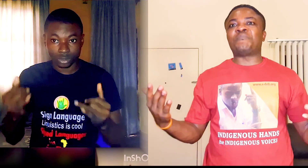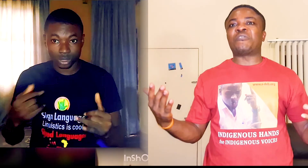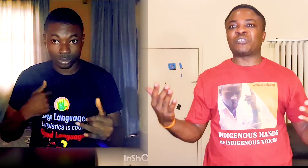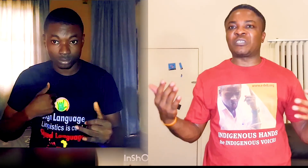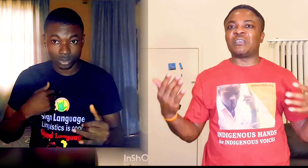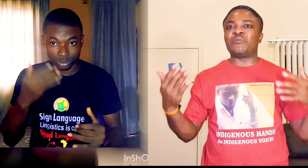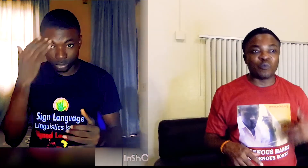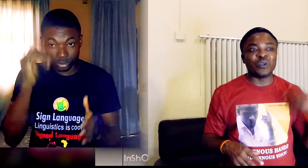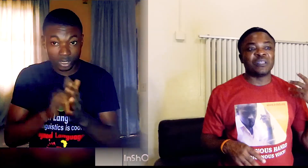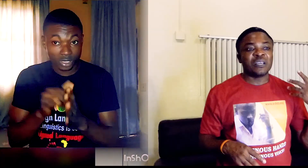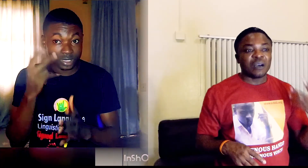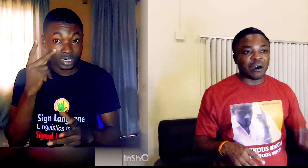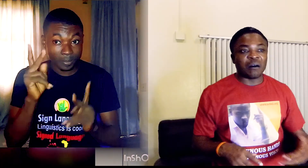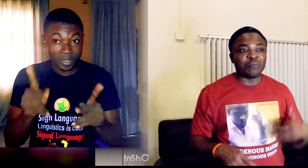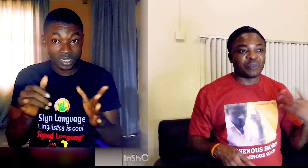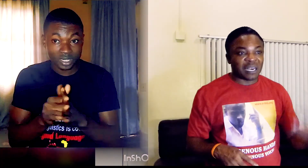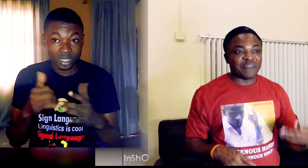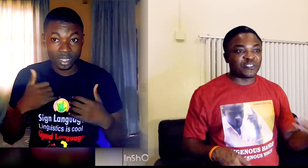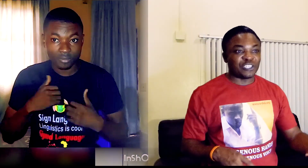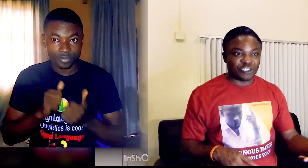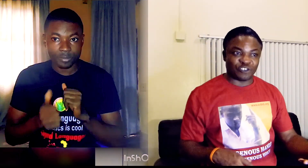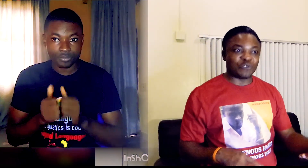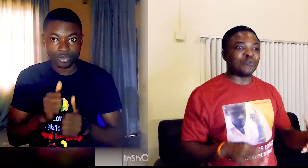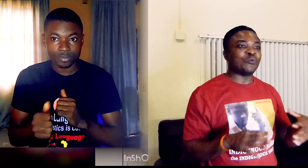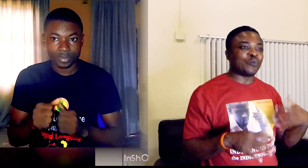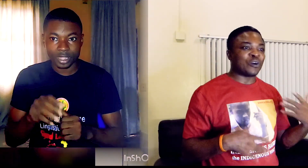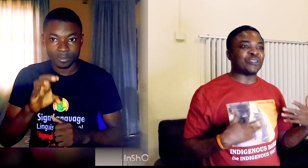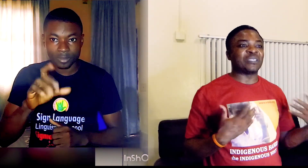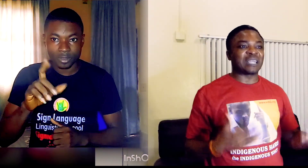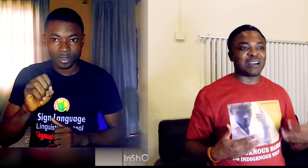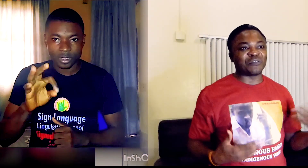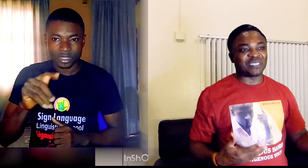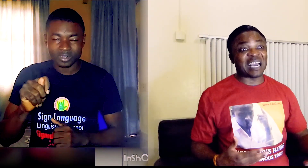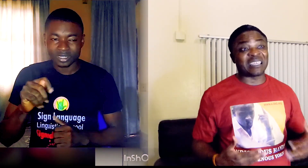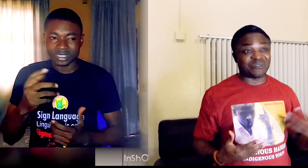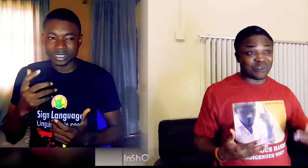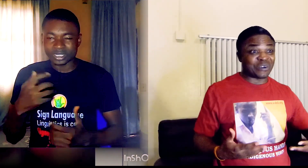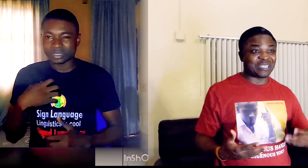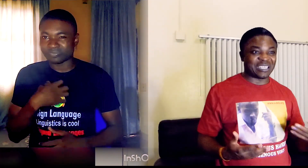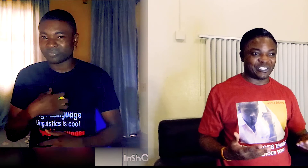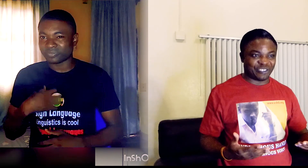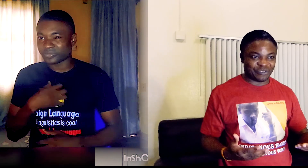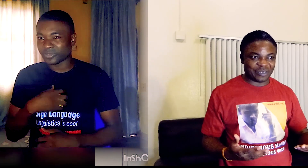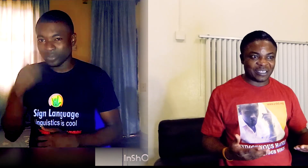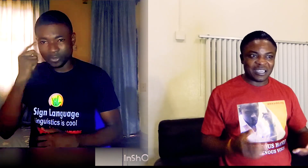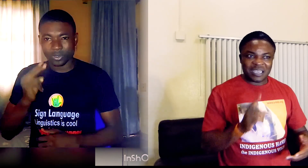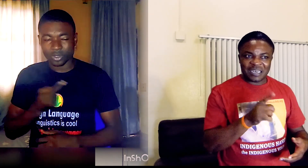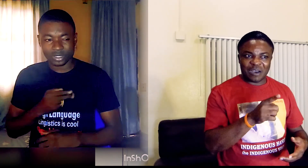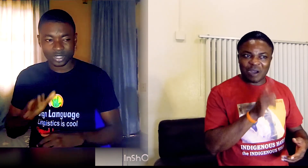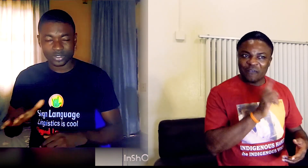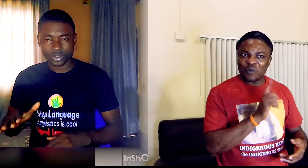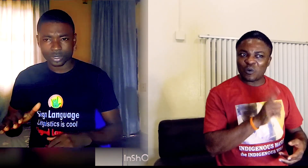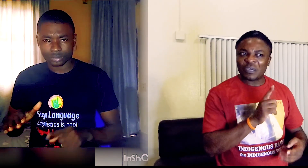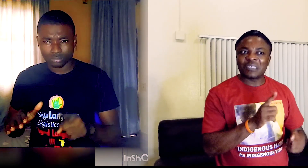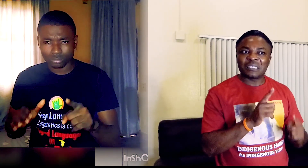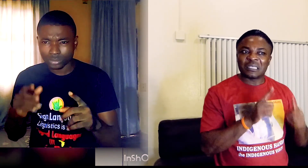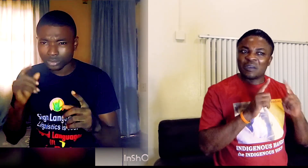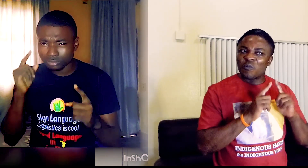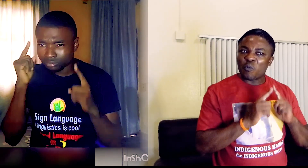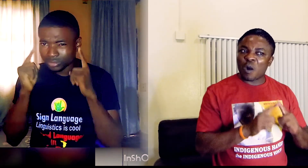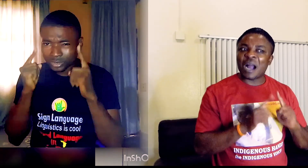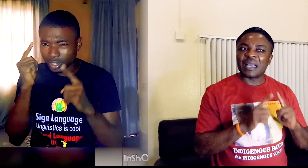seeing a person with a cleft issue was a kind of sight for us as children. Now, have you